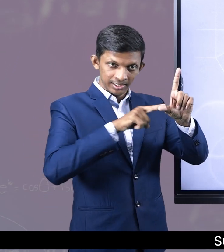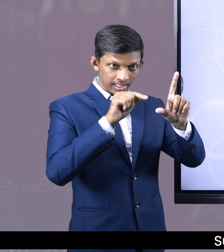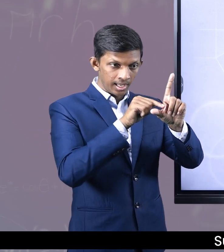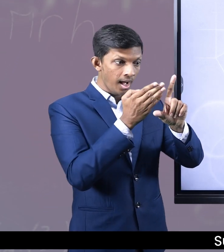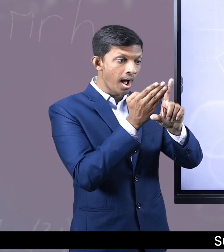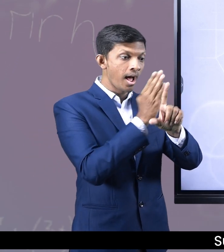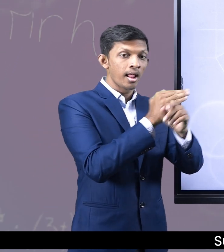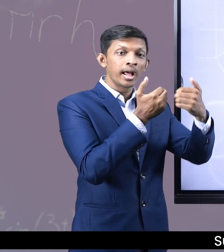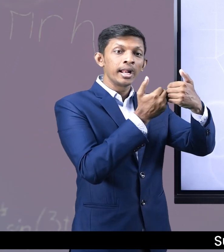supplementary angles,